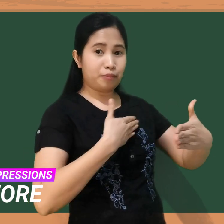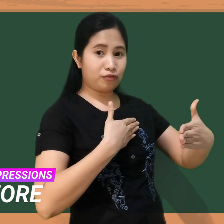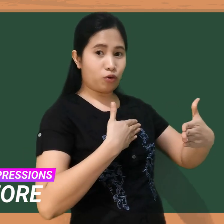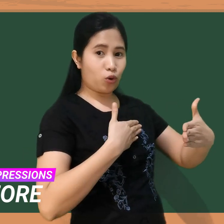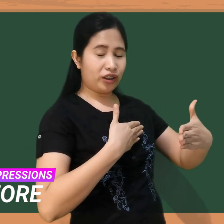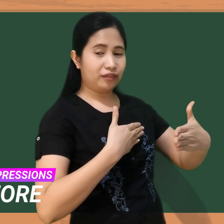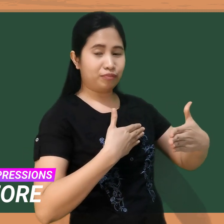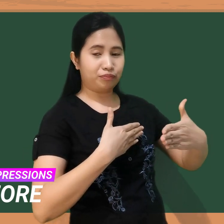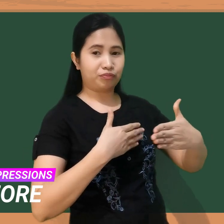Before.